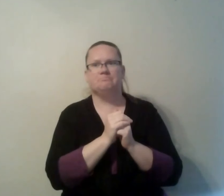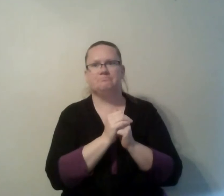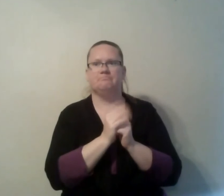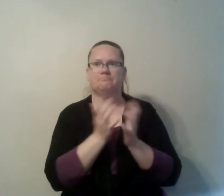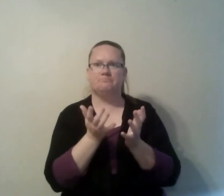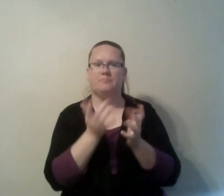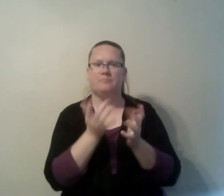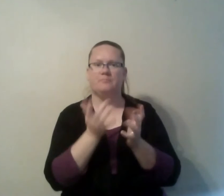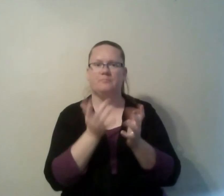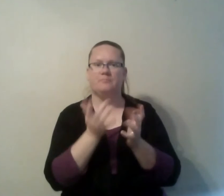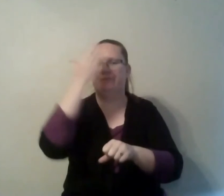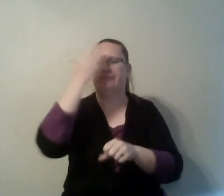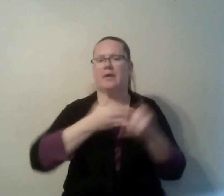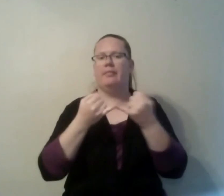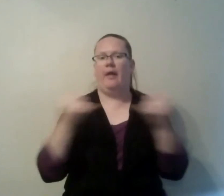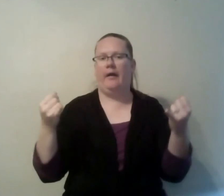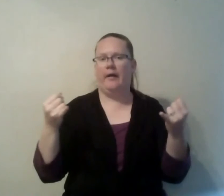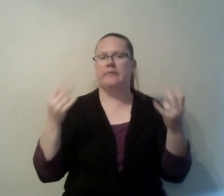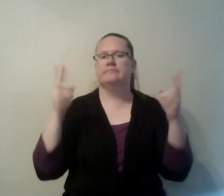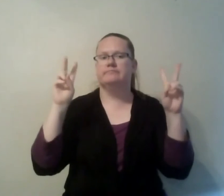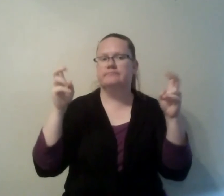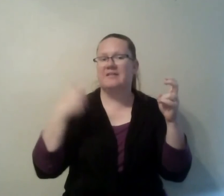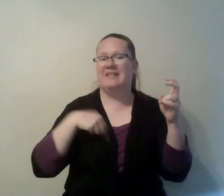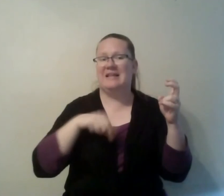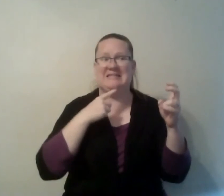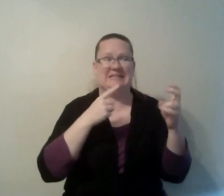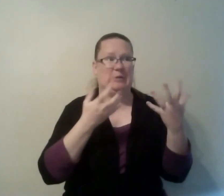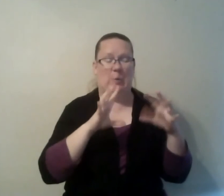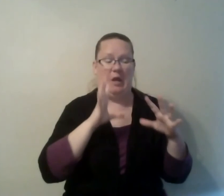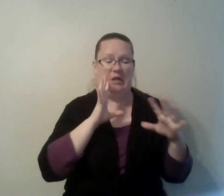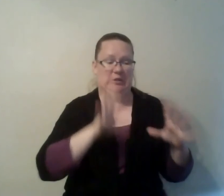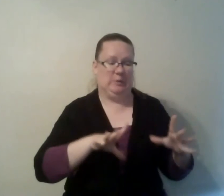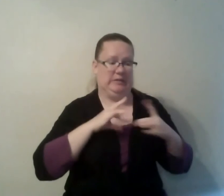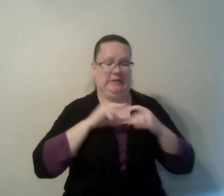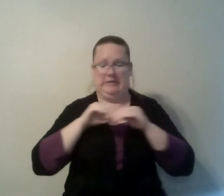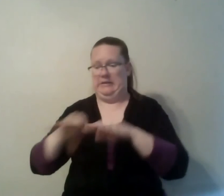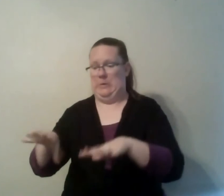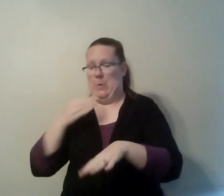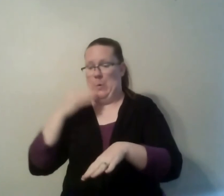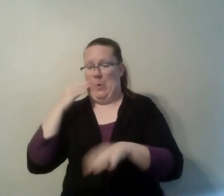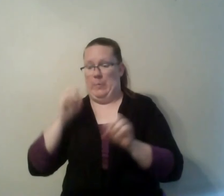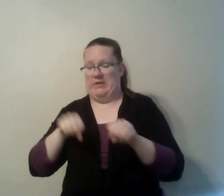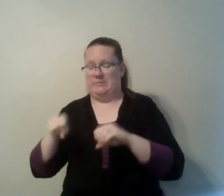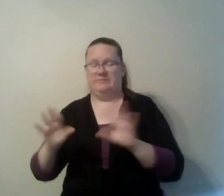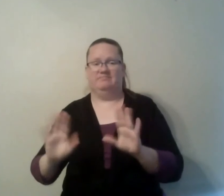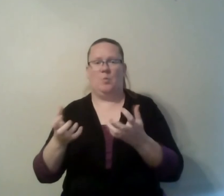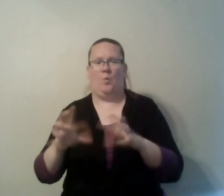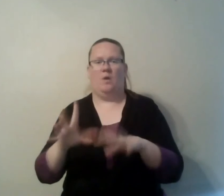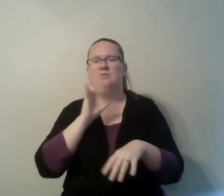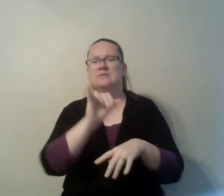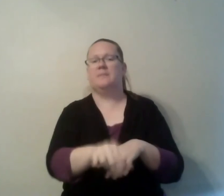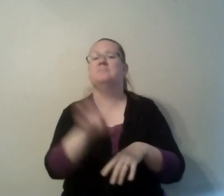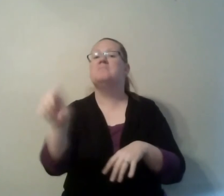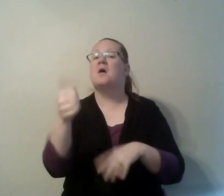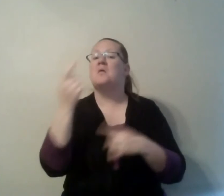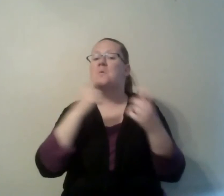working the front lines and don't want to take any potential COVID home with them. Any other questions from our panel right now?